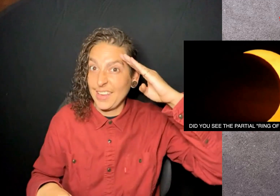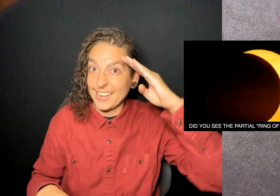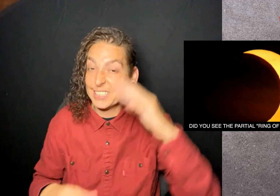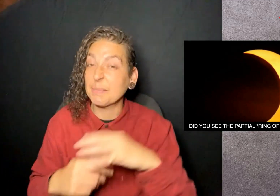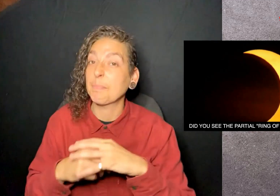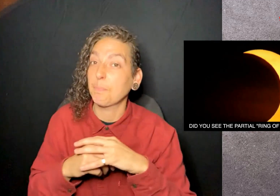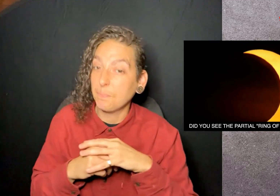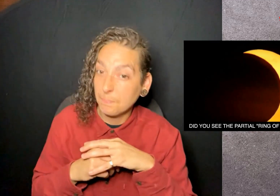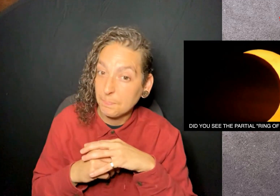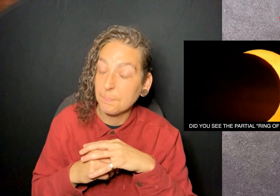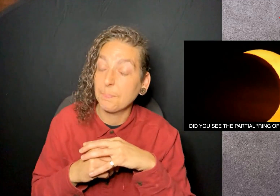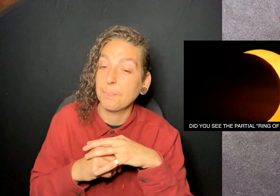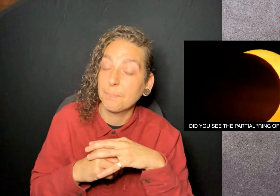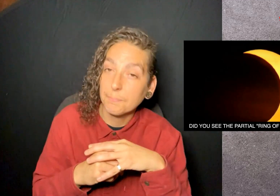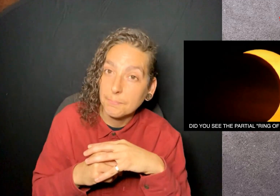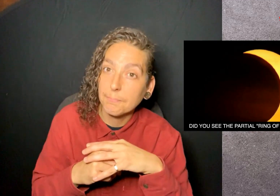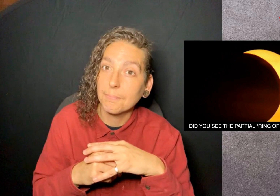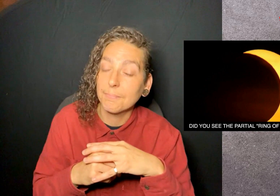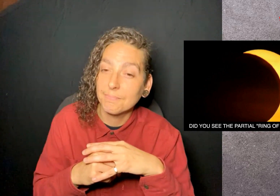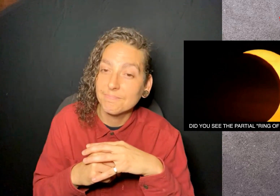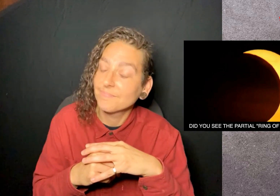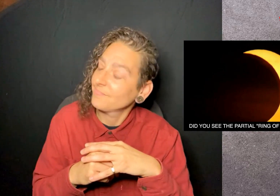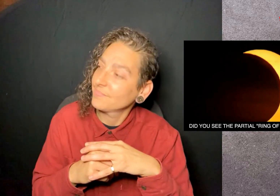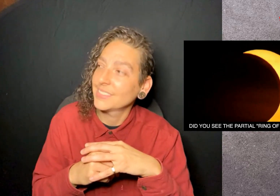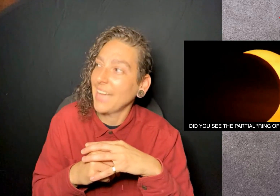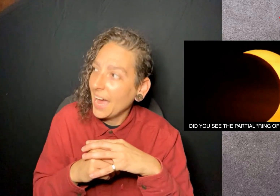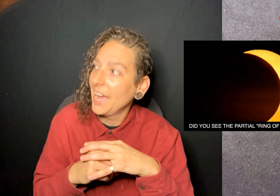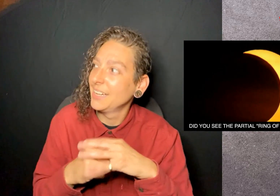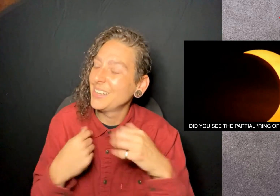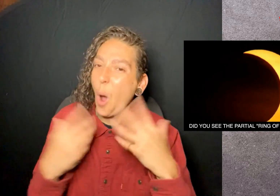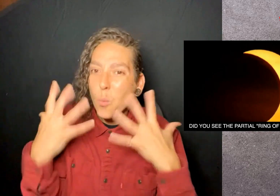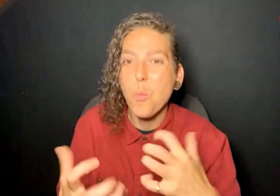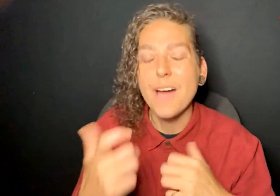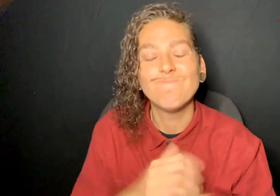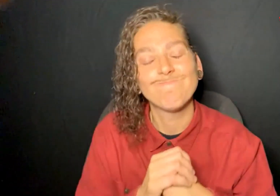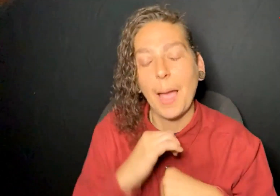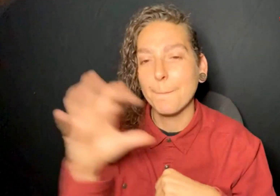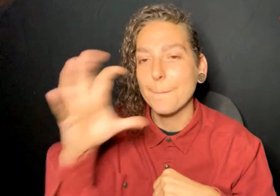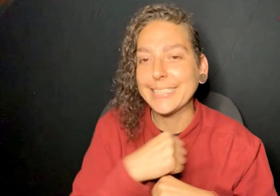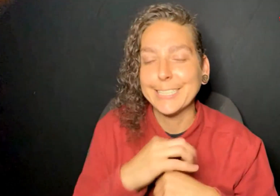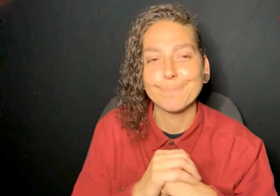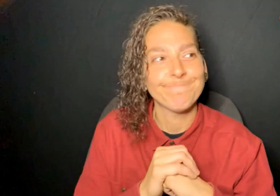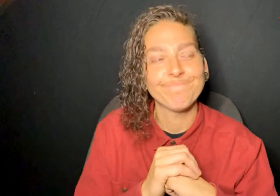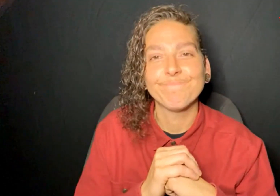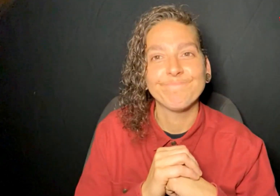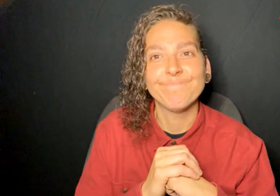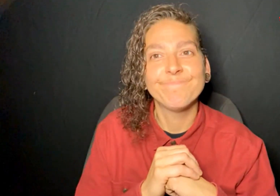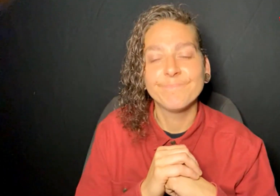Kingdom and Ireland. I really wanted to see it, but I missed it.